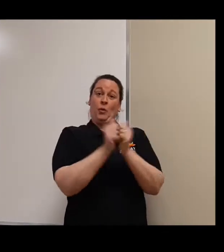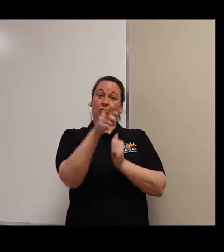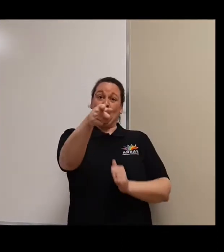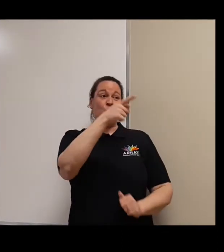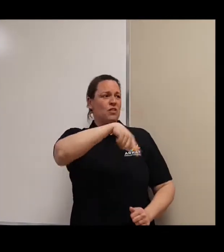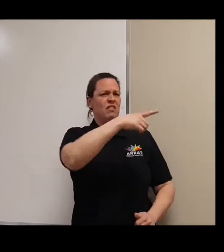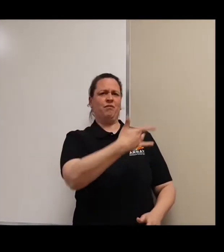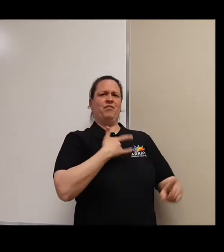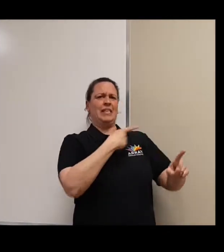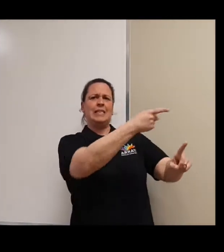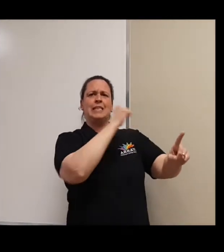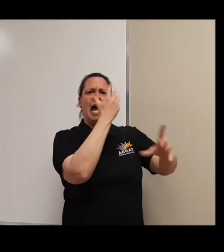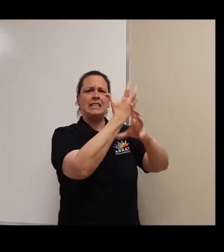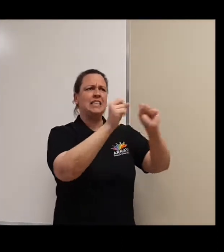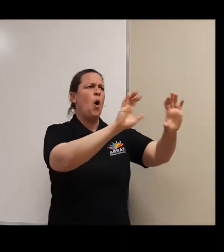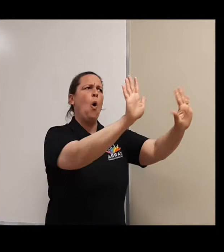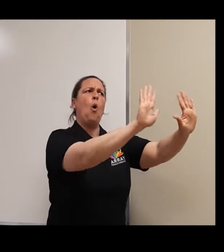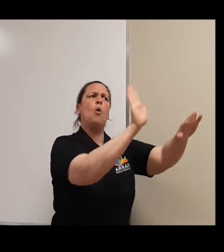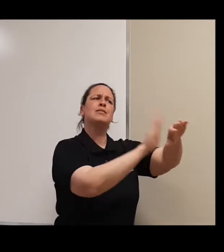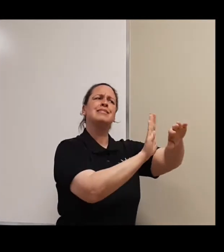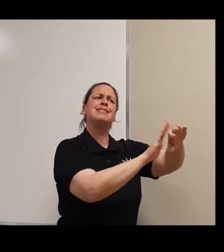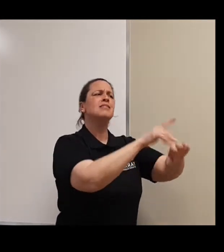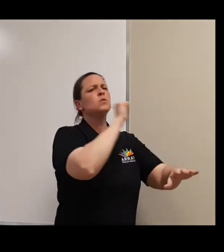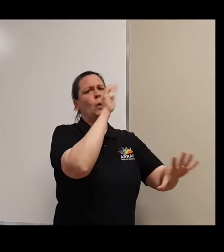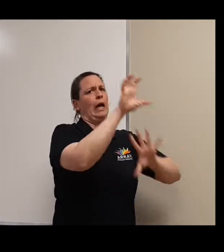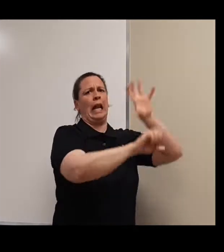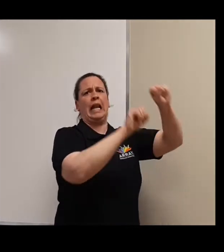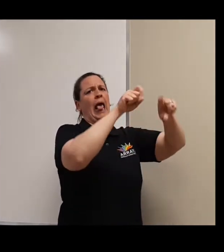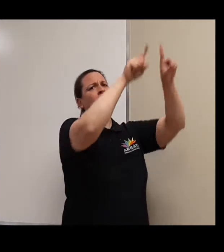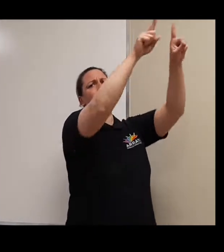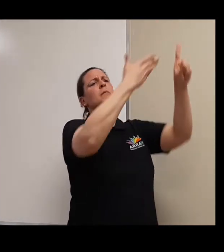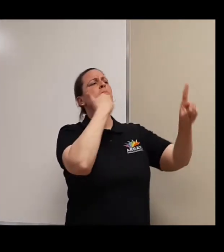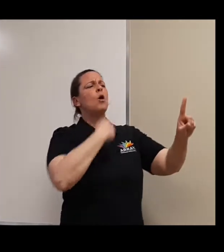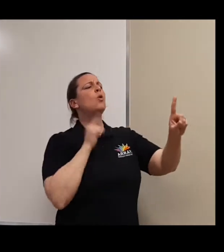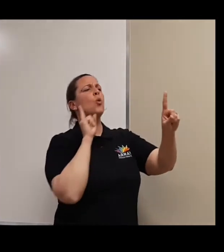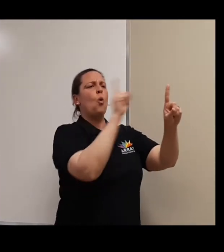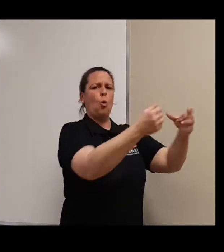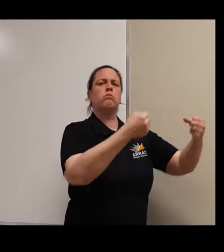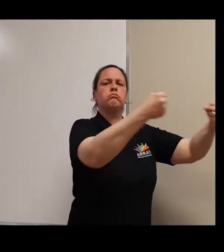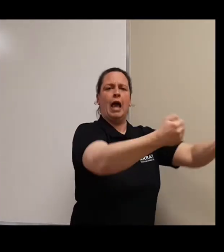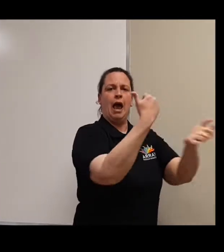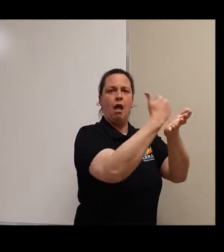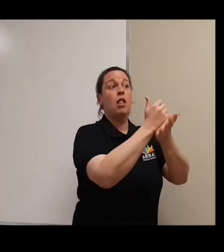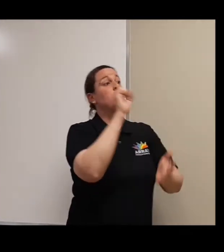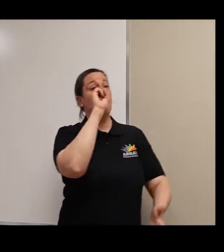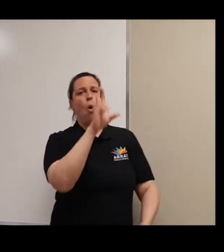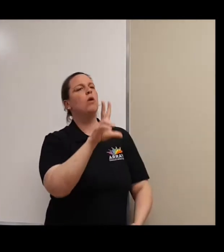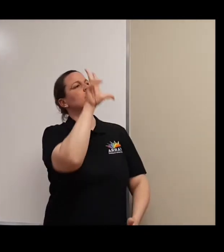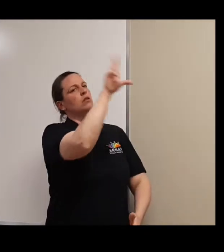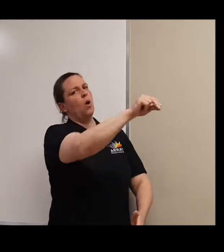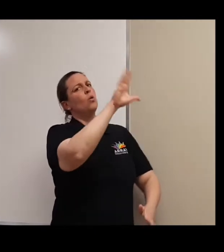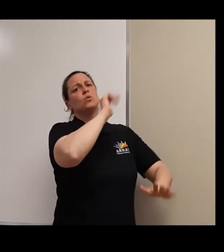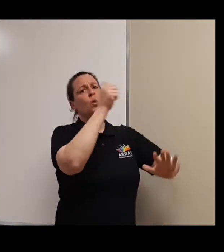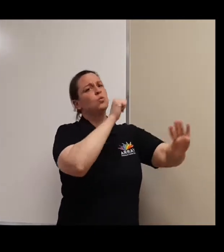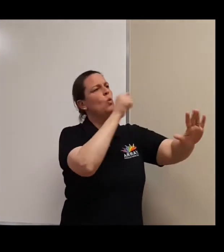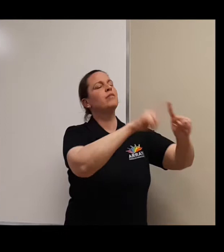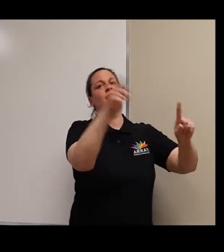safe, like climbing up something that isn't safe. You can ask them to stop, and if they refuse,